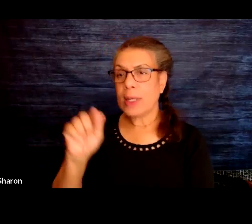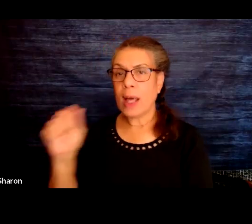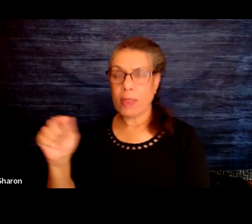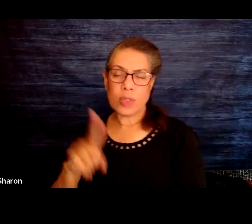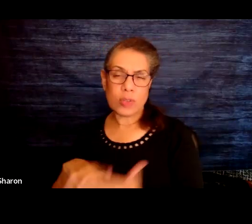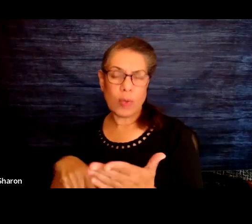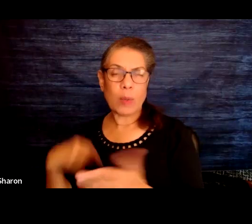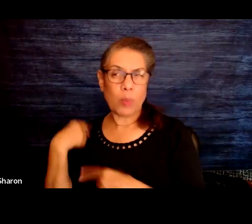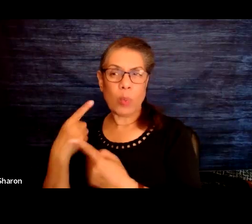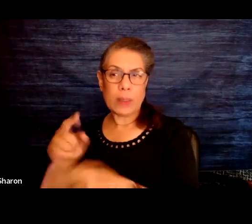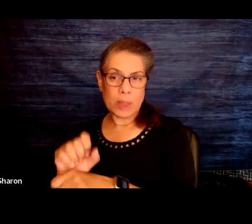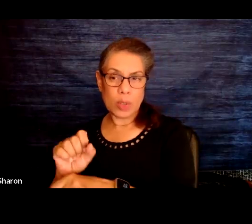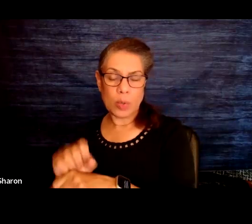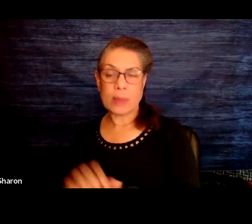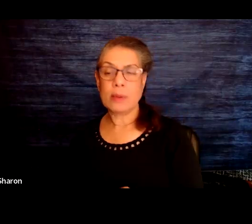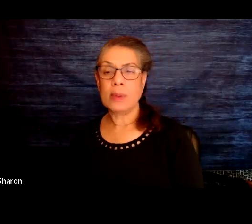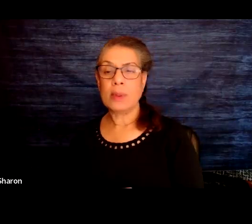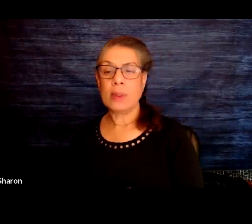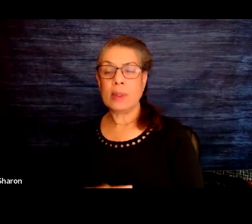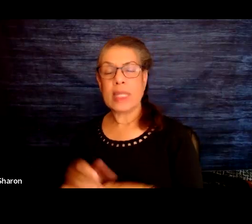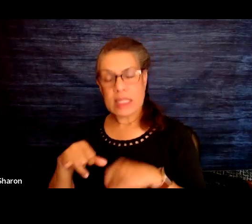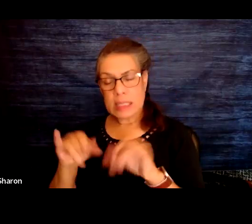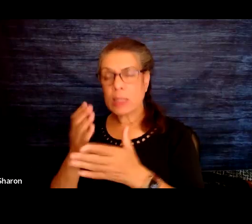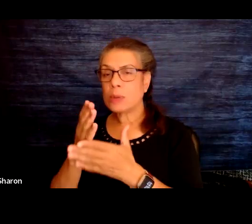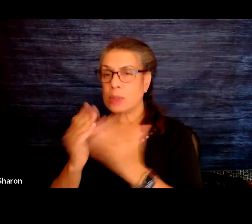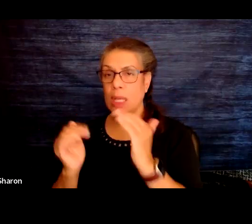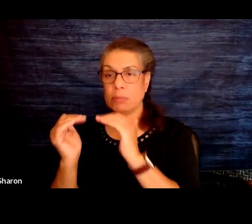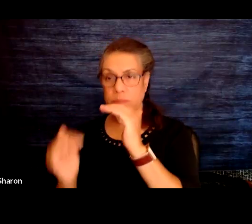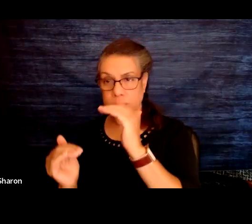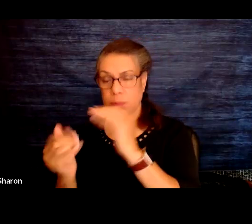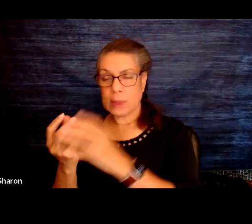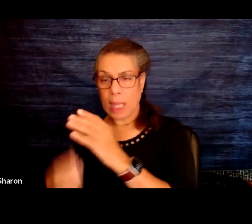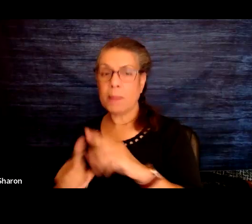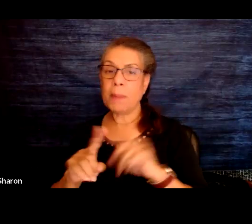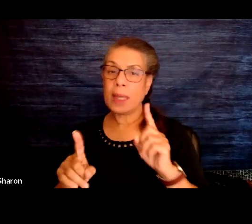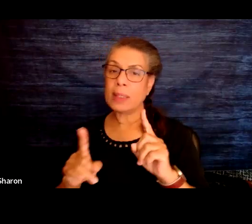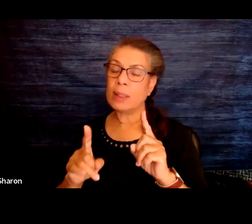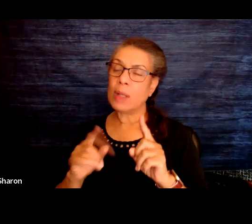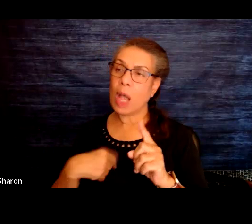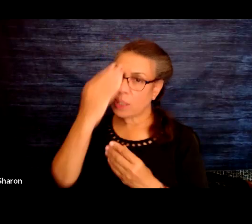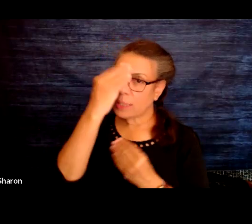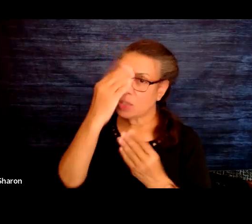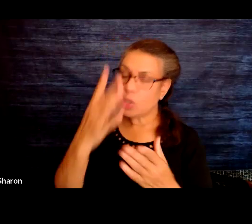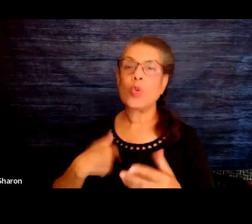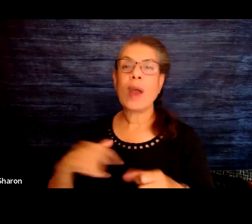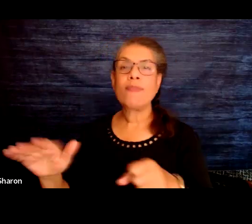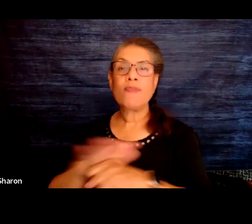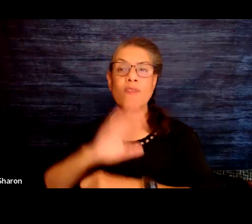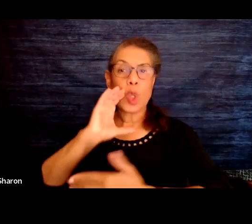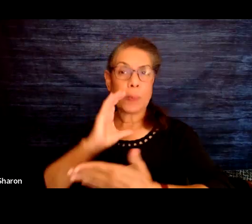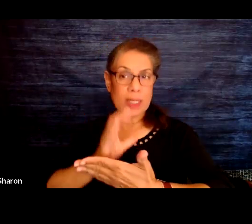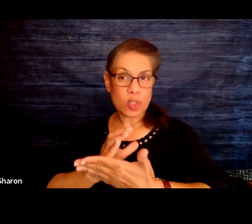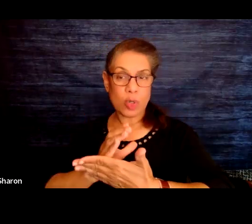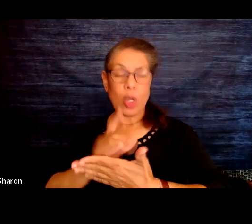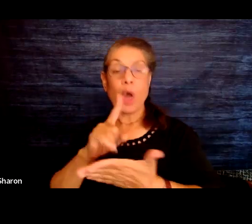Muniz and at BADA and the obstacles that still exist. So we wanted to make sure that in giving you this update, we gave you a full picture of not only